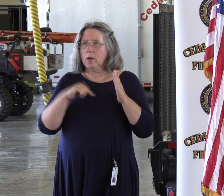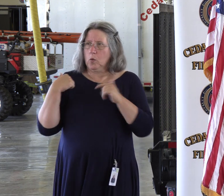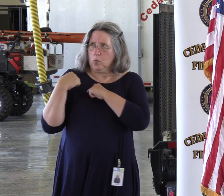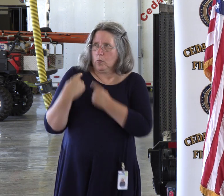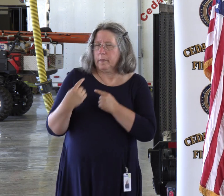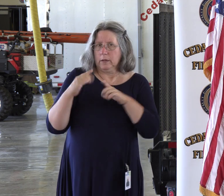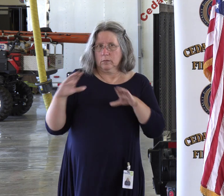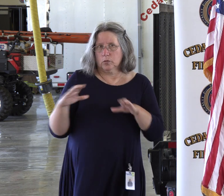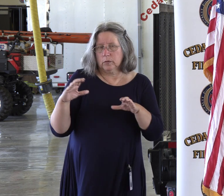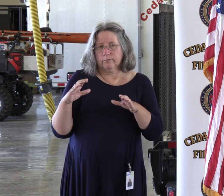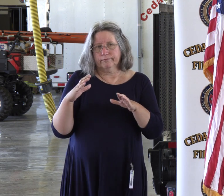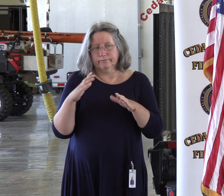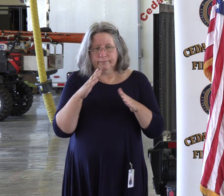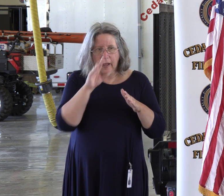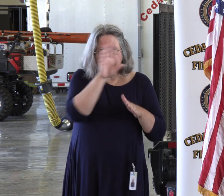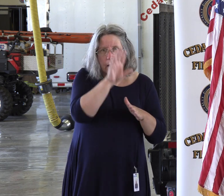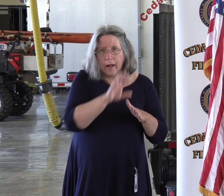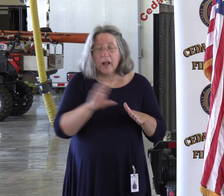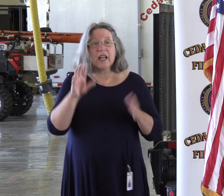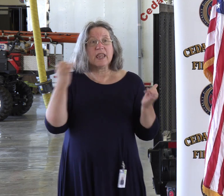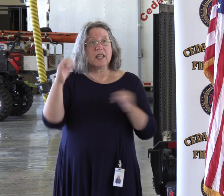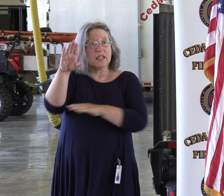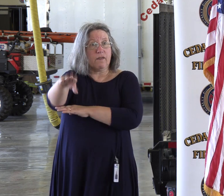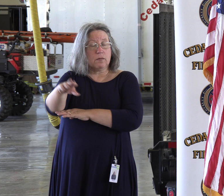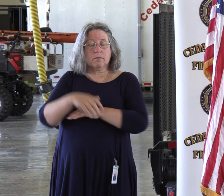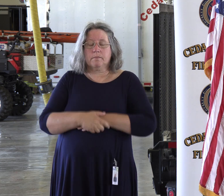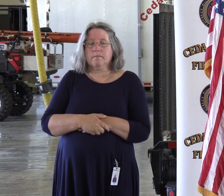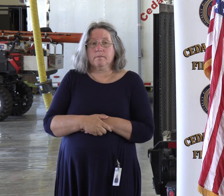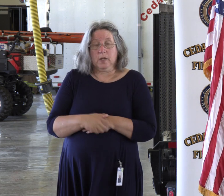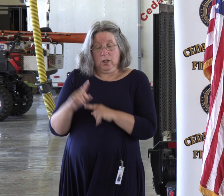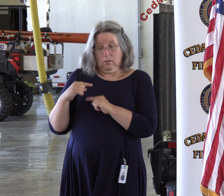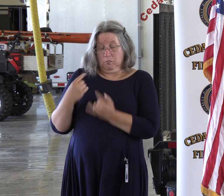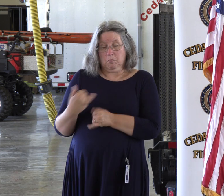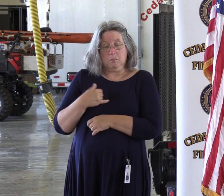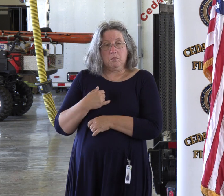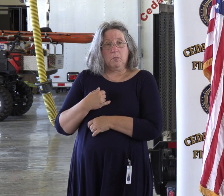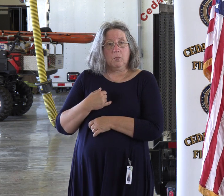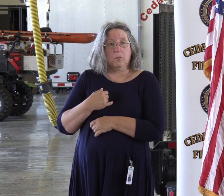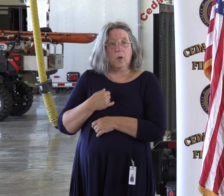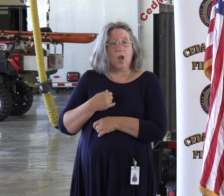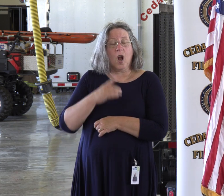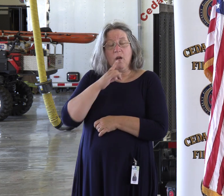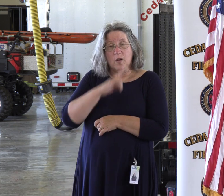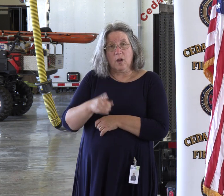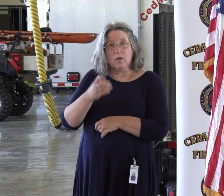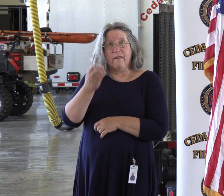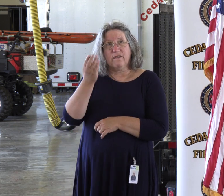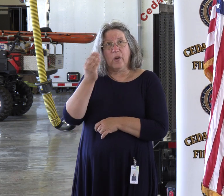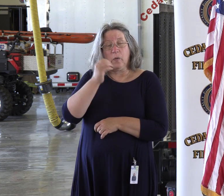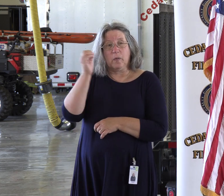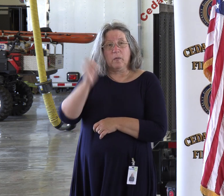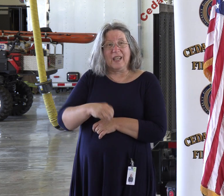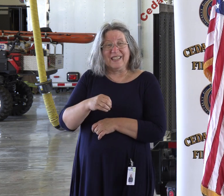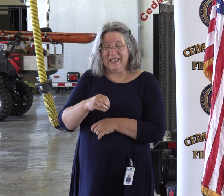as always, we appreciate your patience. As of this afternoon, we have completed a first pass on hauling approximately 14% of